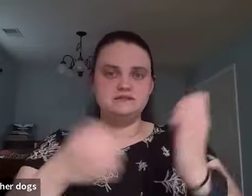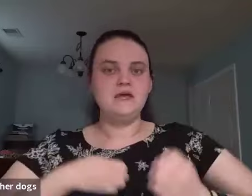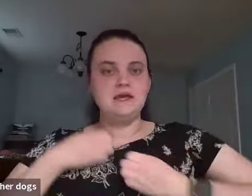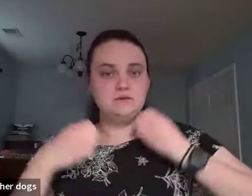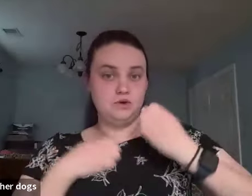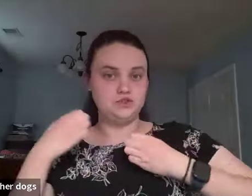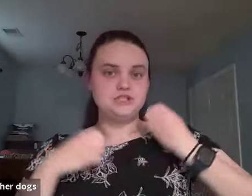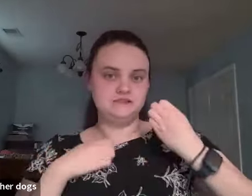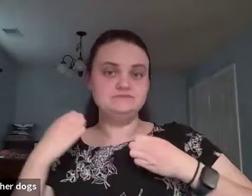E's. Emotion.